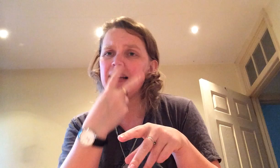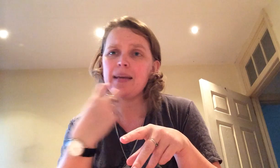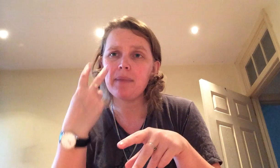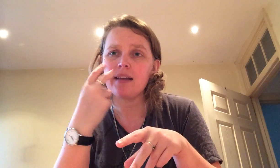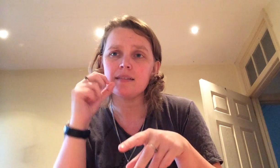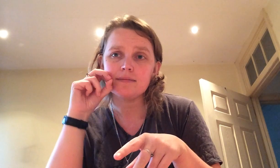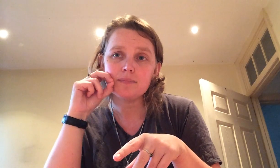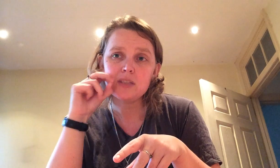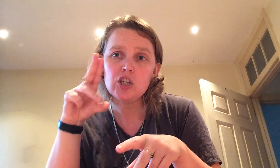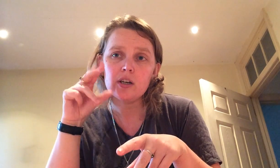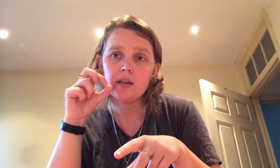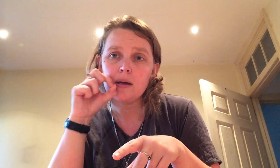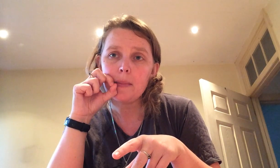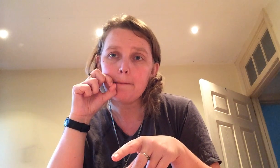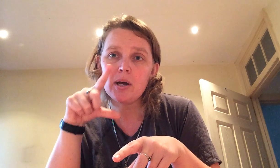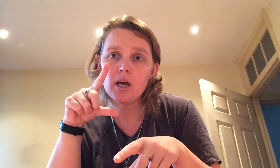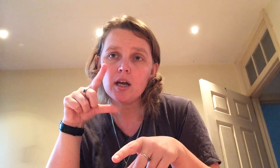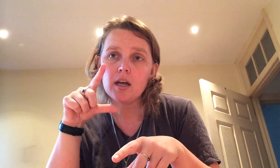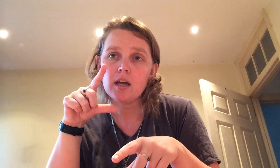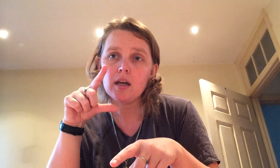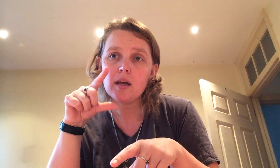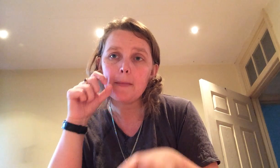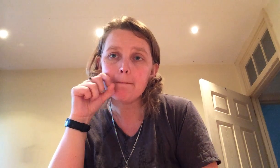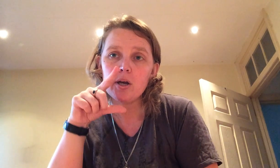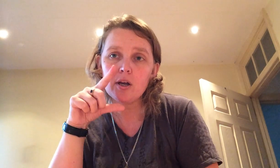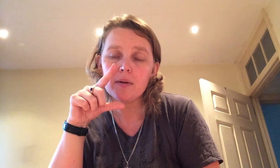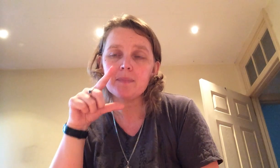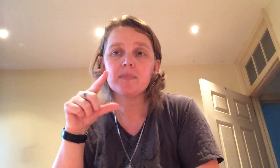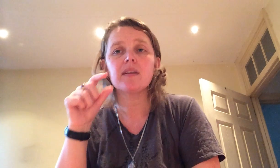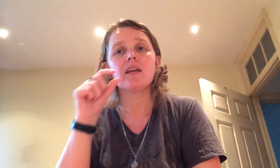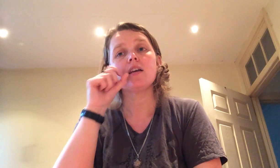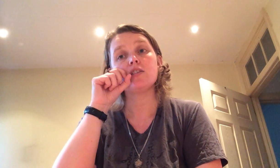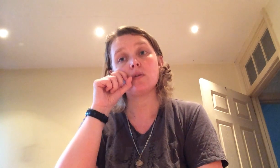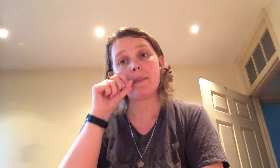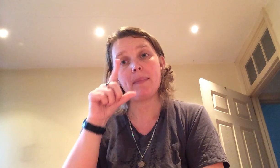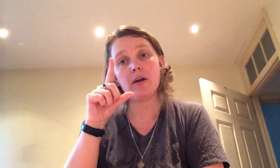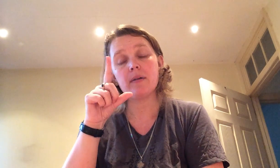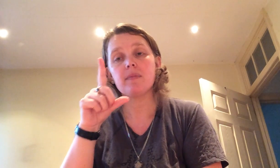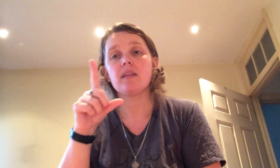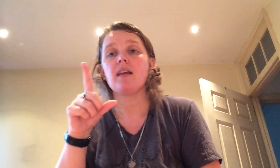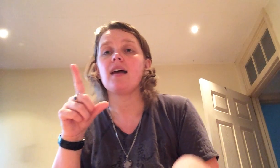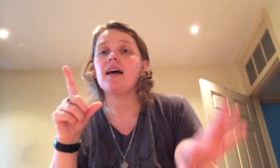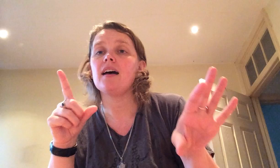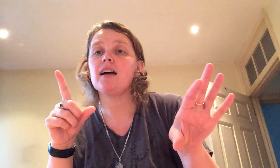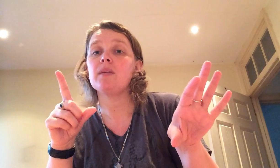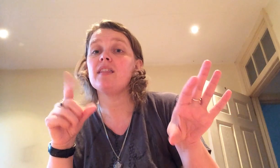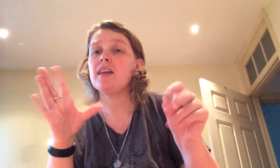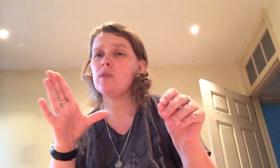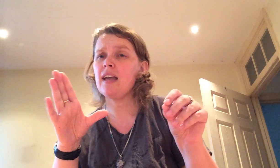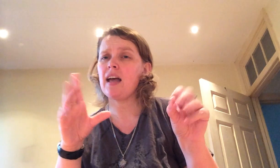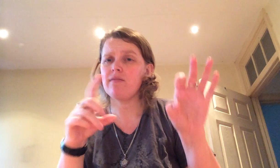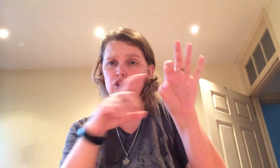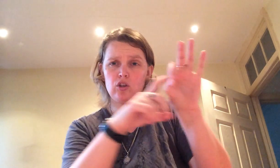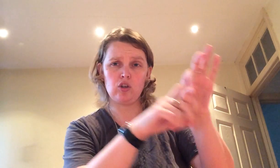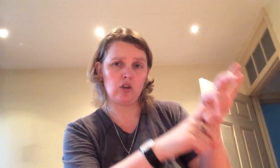lip pattern. D. P. P. So we've got p. Then we have